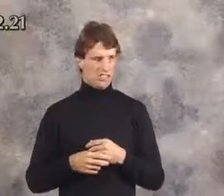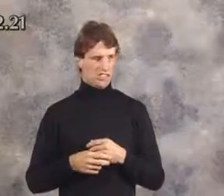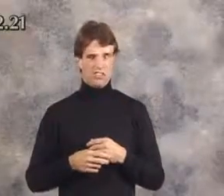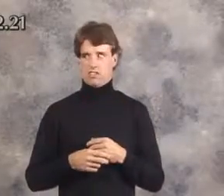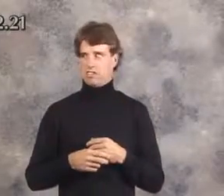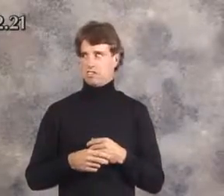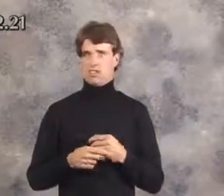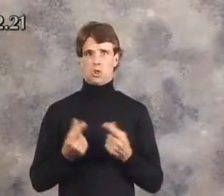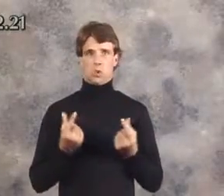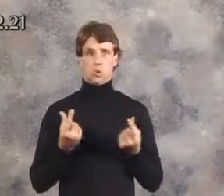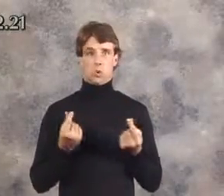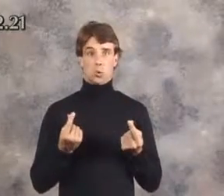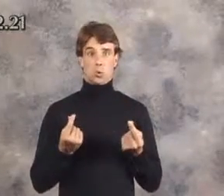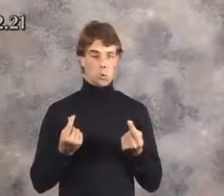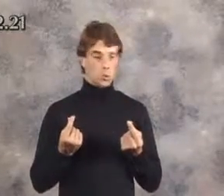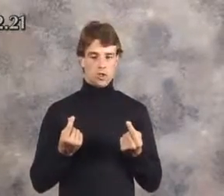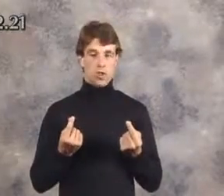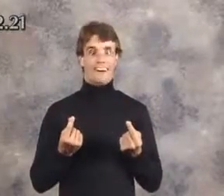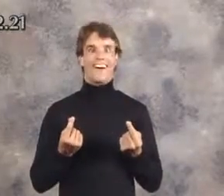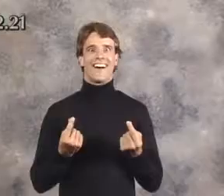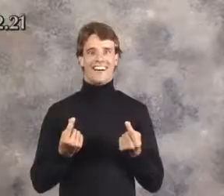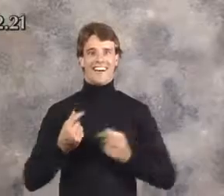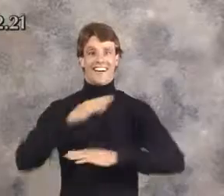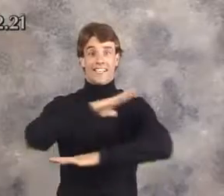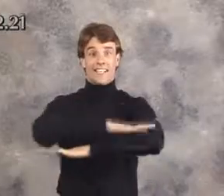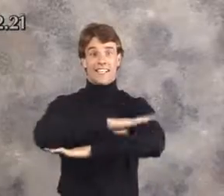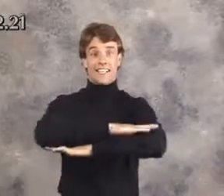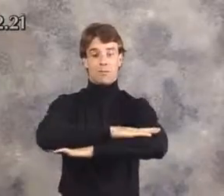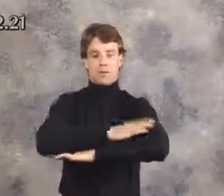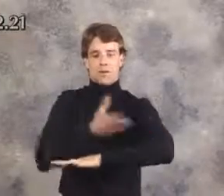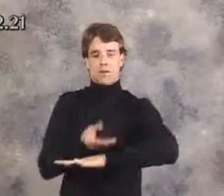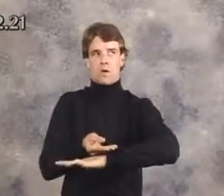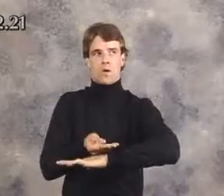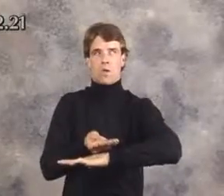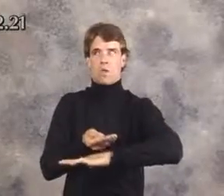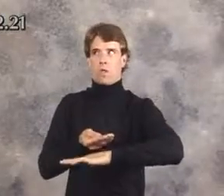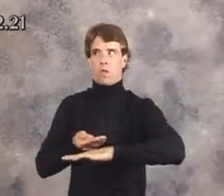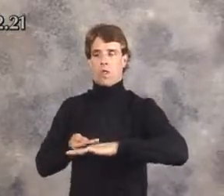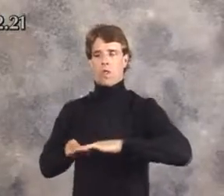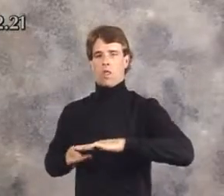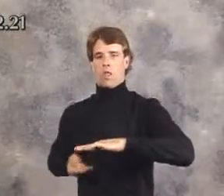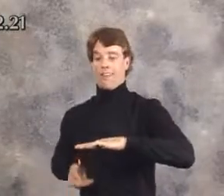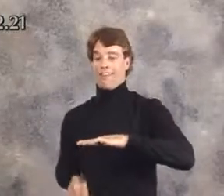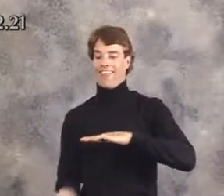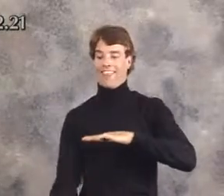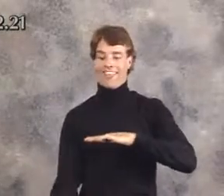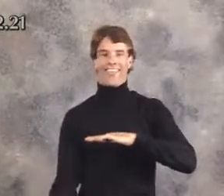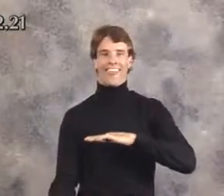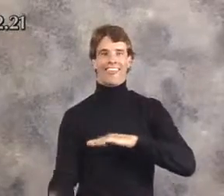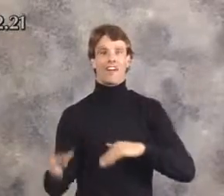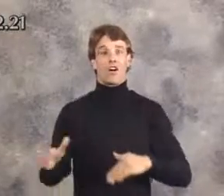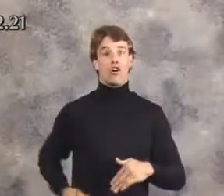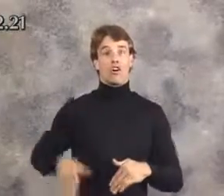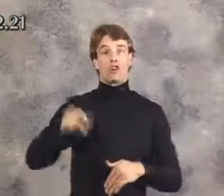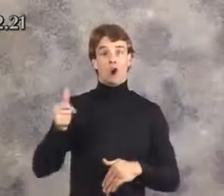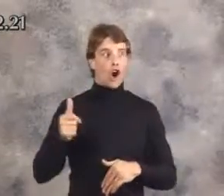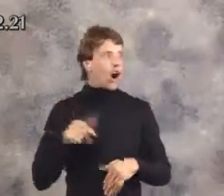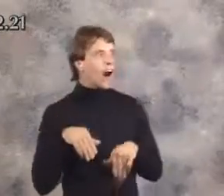it. So what did she do? She snuck the food under the table,